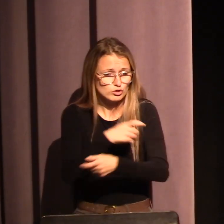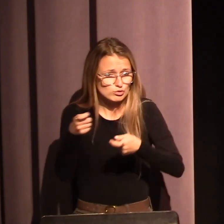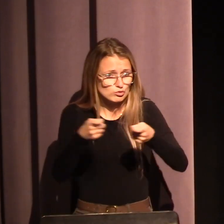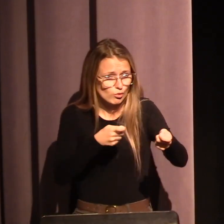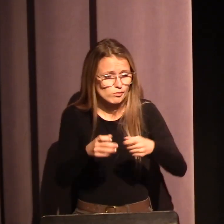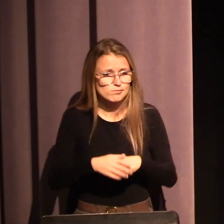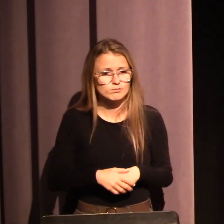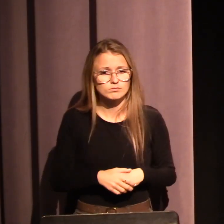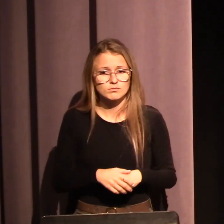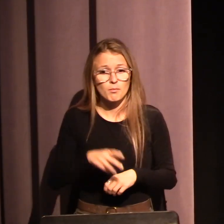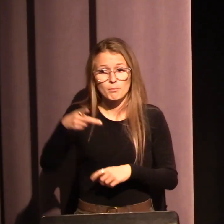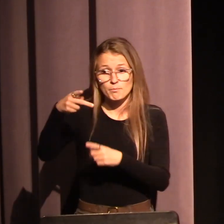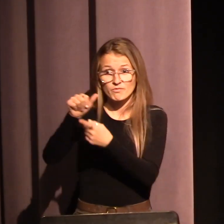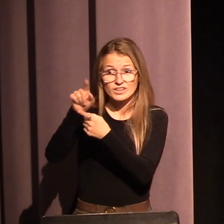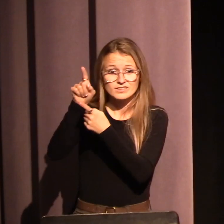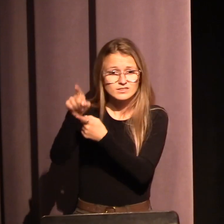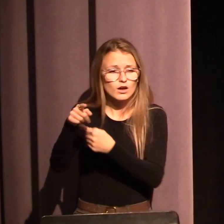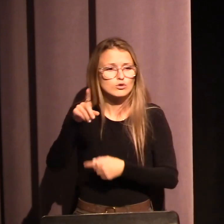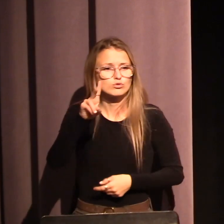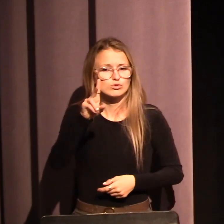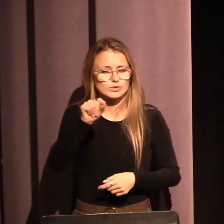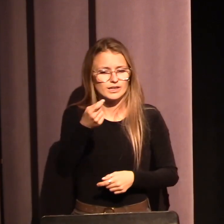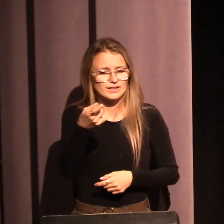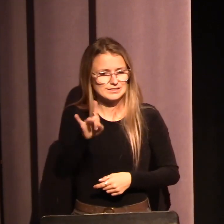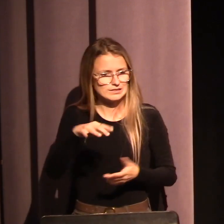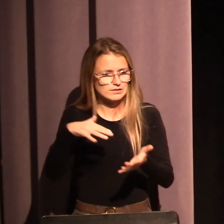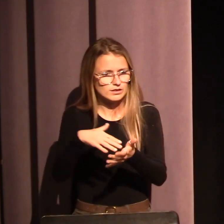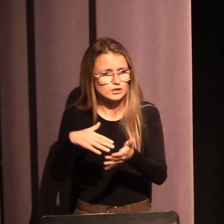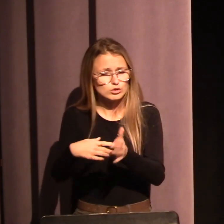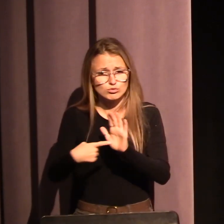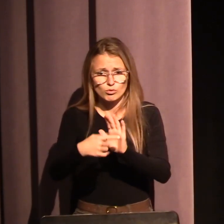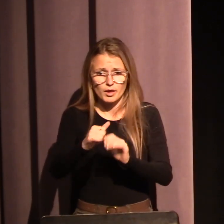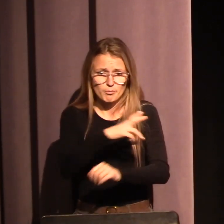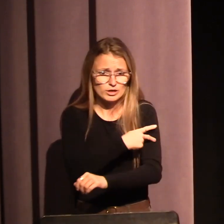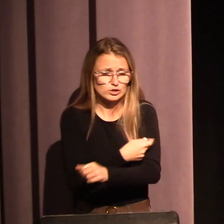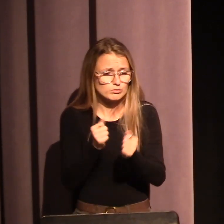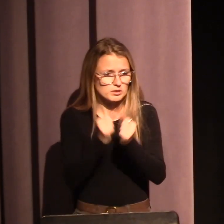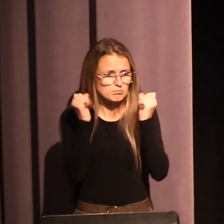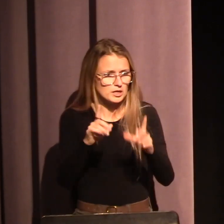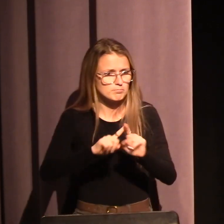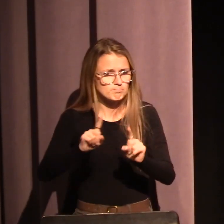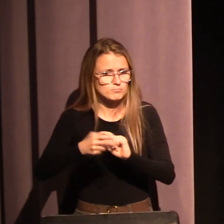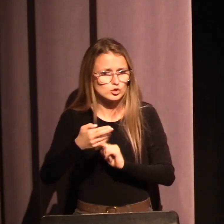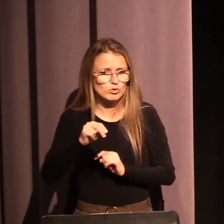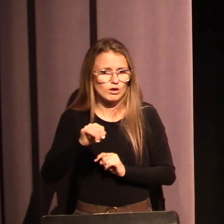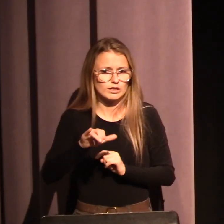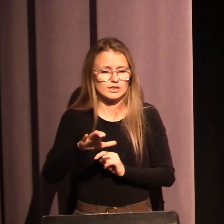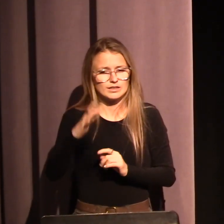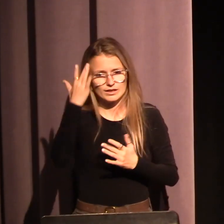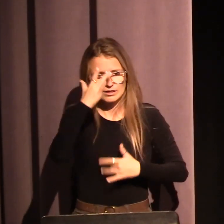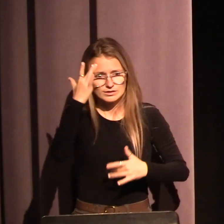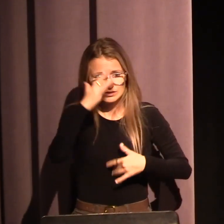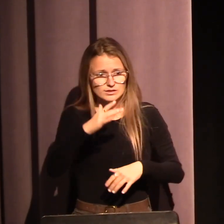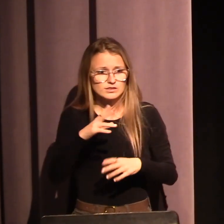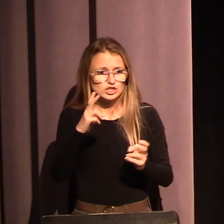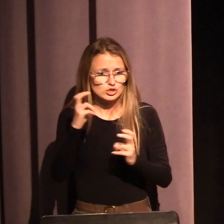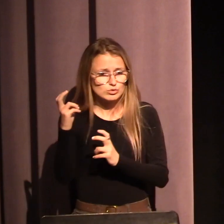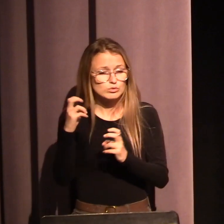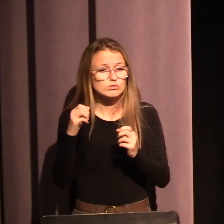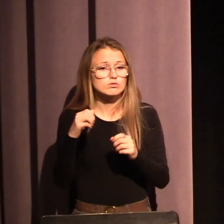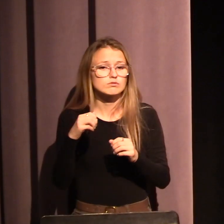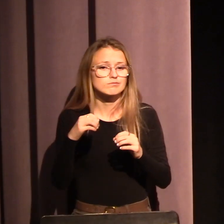Pennsylvania, a 2018 study found that patients with multiple chronic conditions in high poverty areas who had Medicaid or